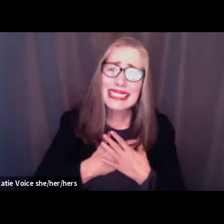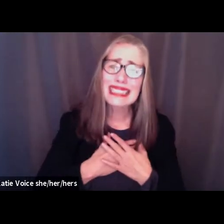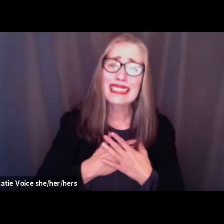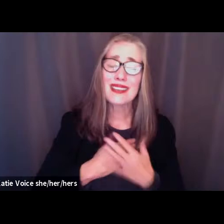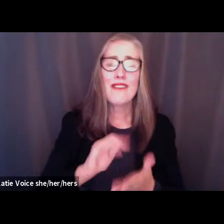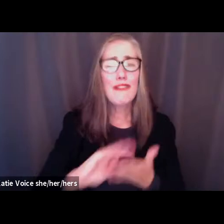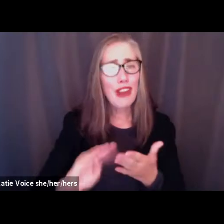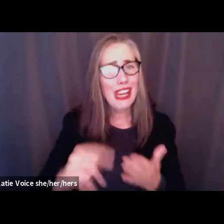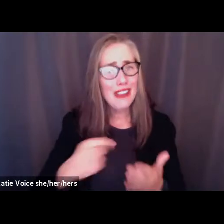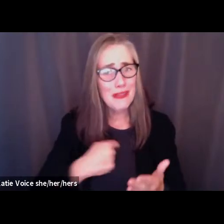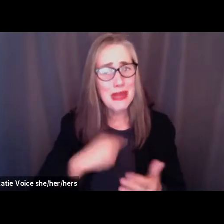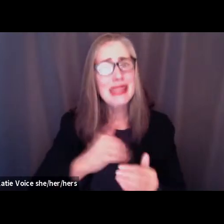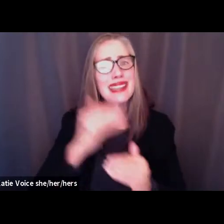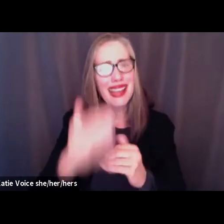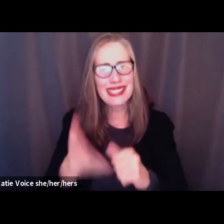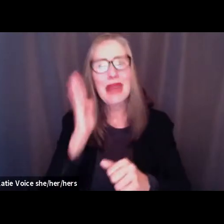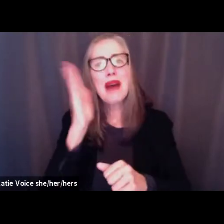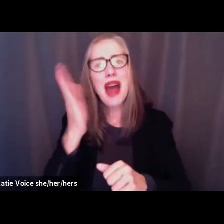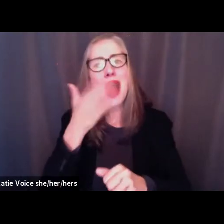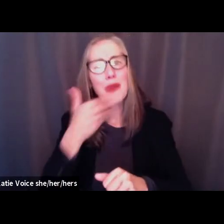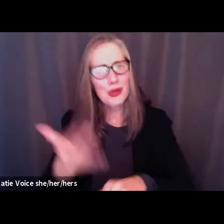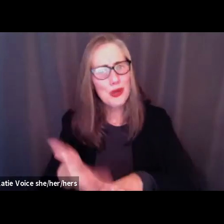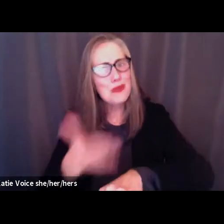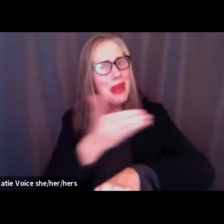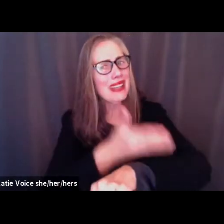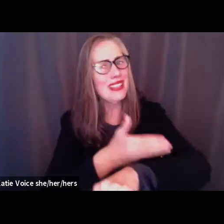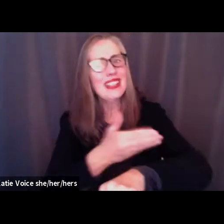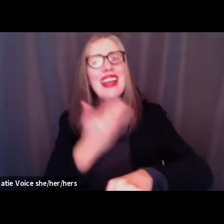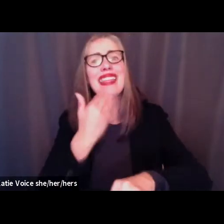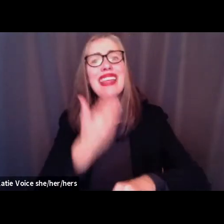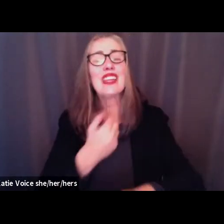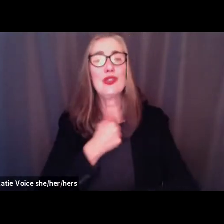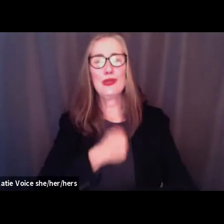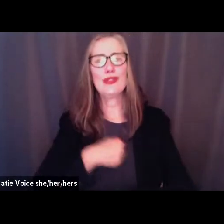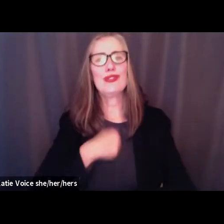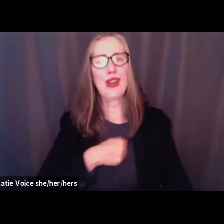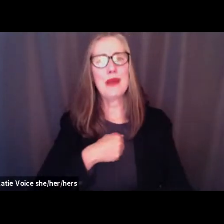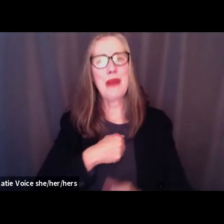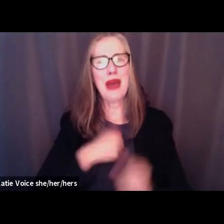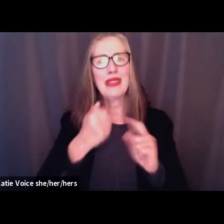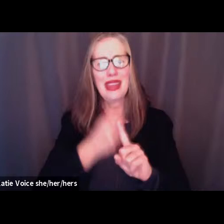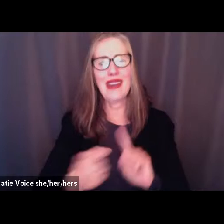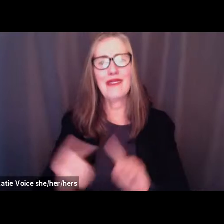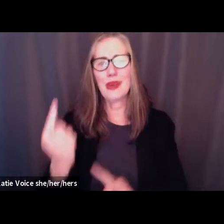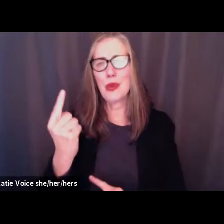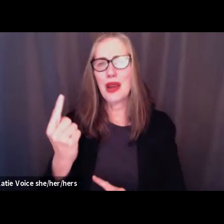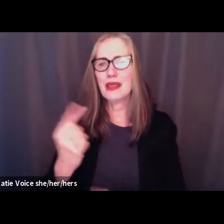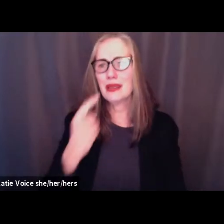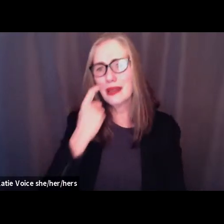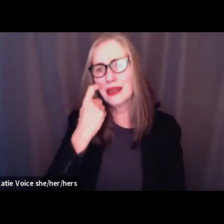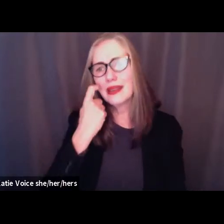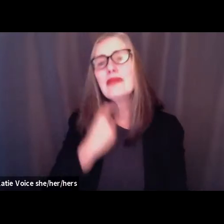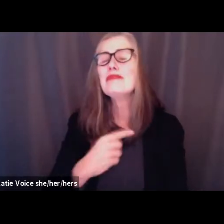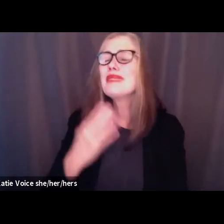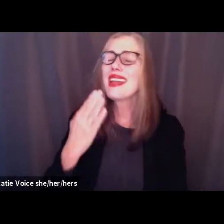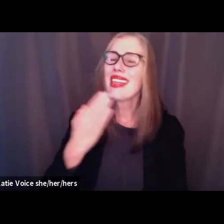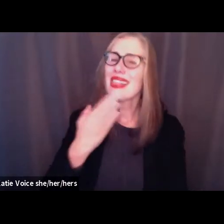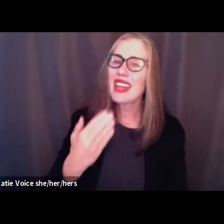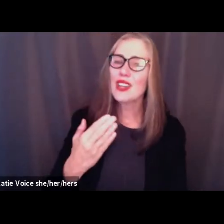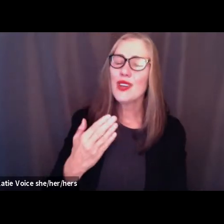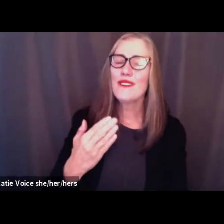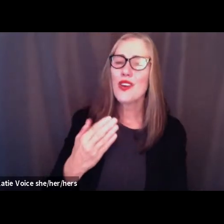will do much better. Thank you. Sorry about that, everybody. Yes, and thank you for acknowledging that. And